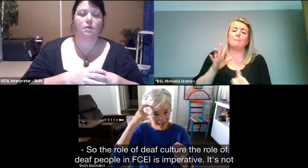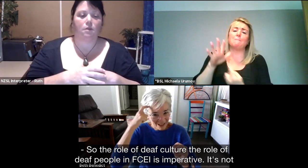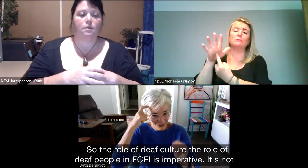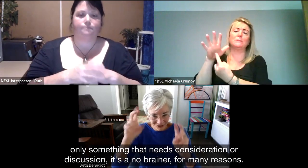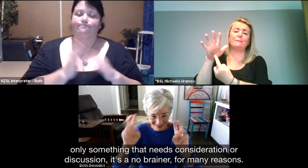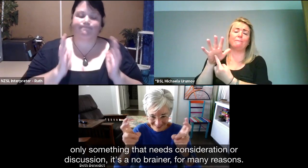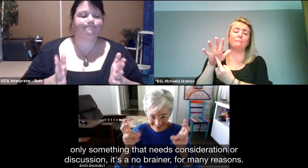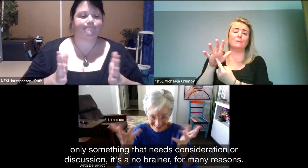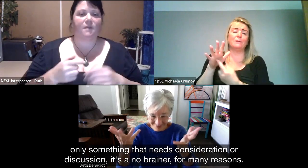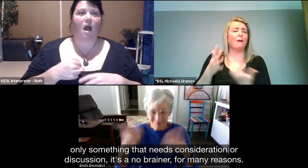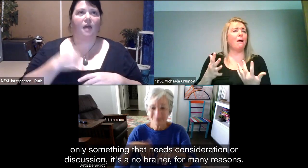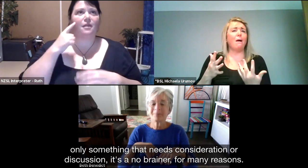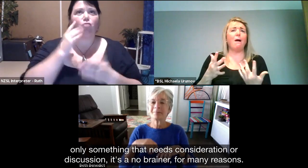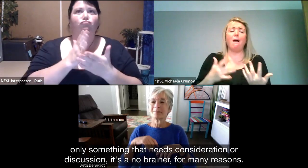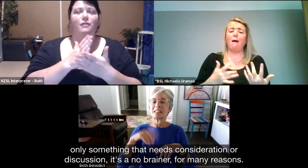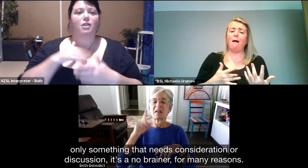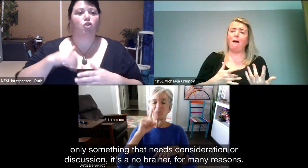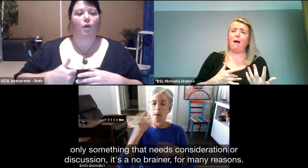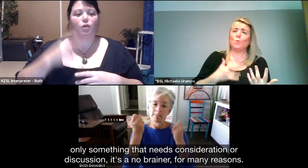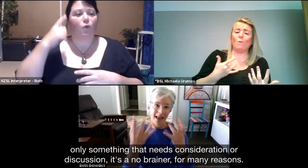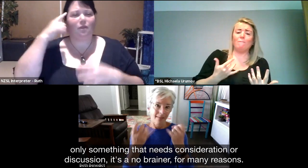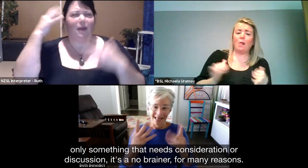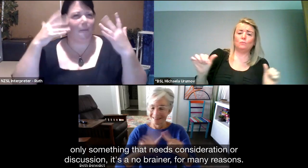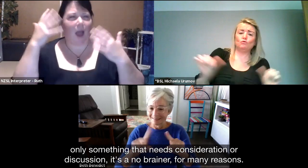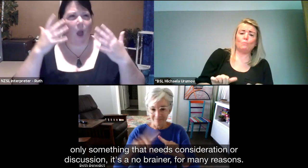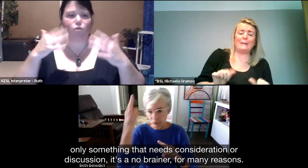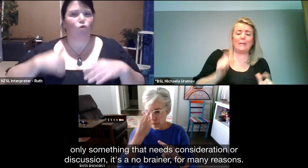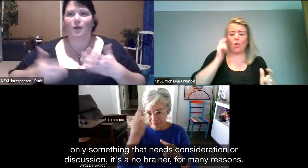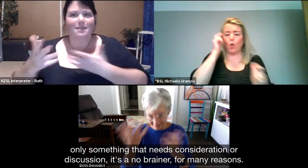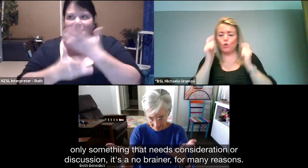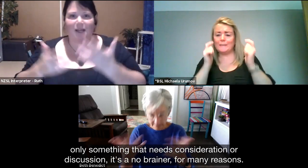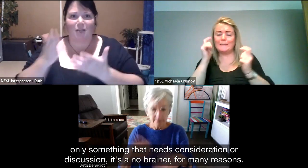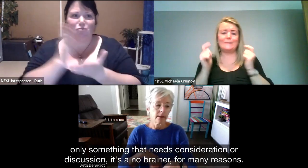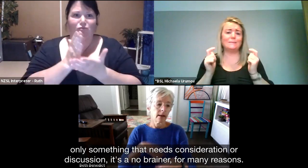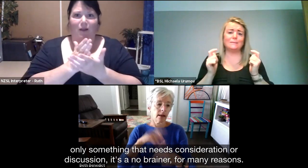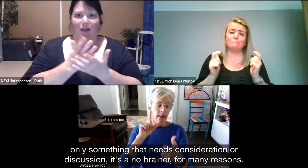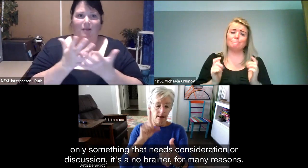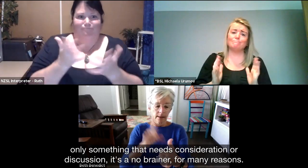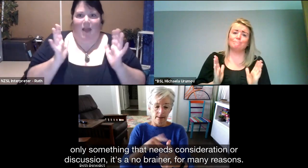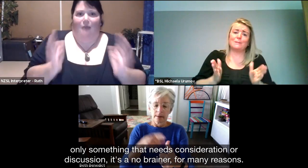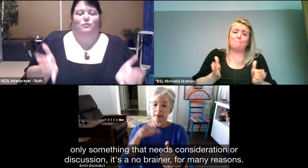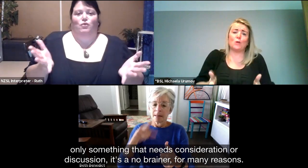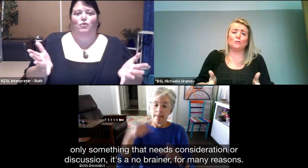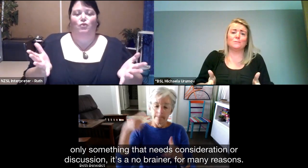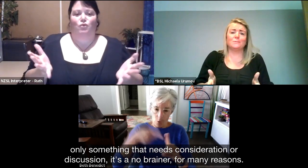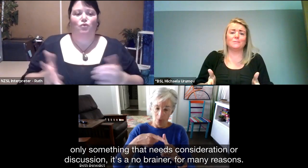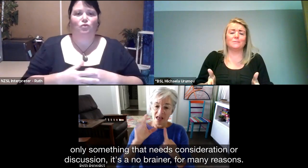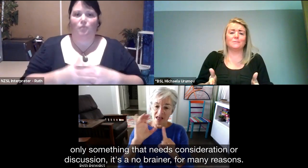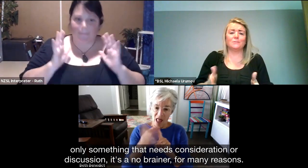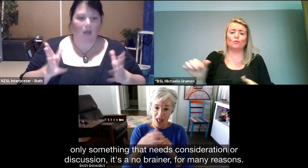it's not even something that needs consideration or discussion. It is a no-brainer that it'd be infused